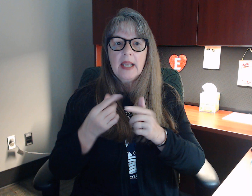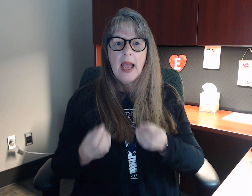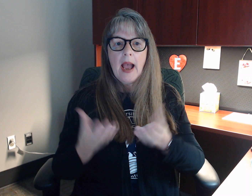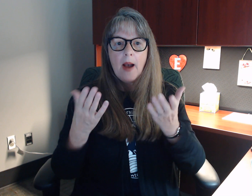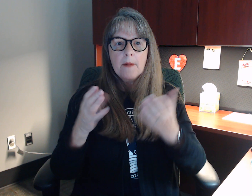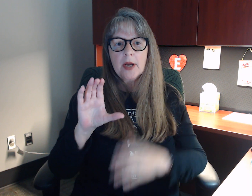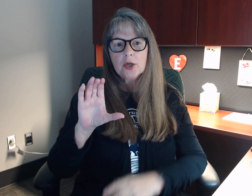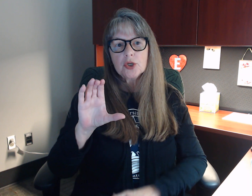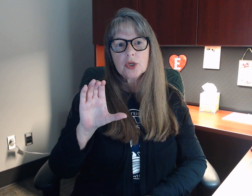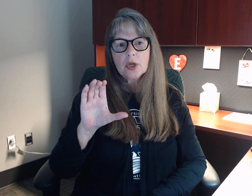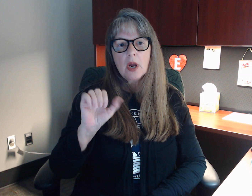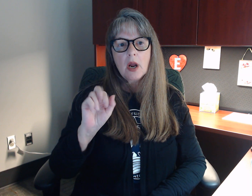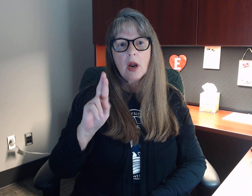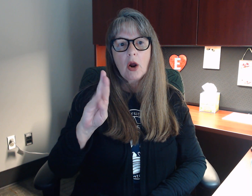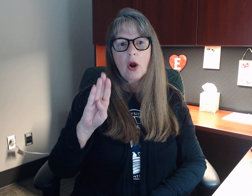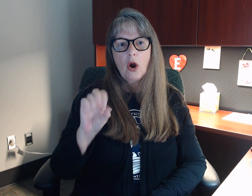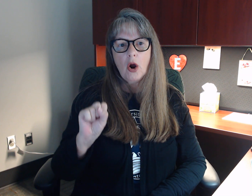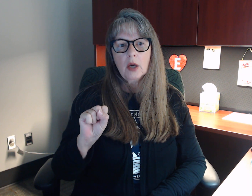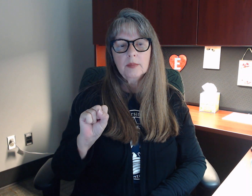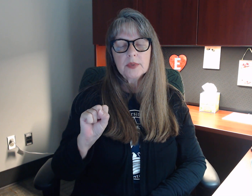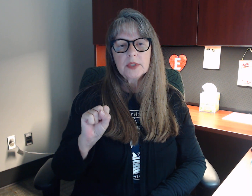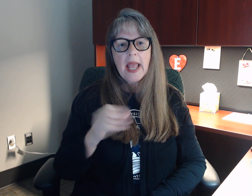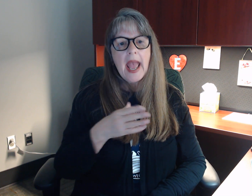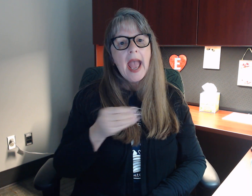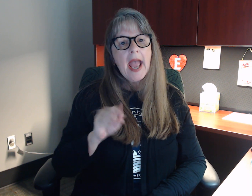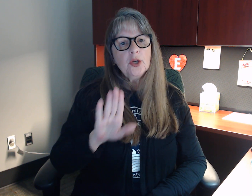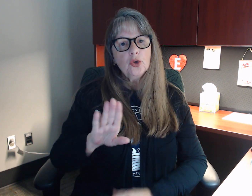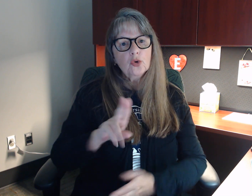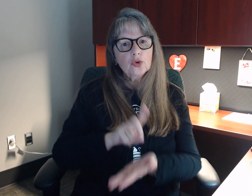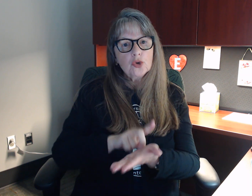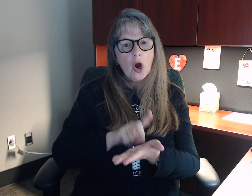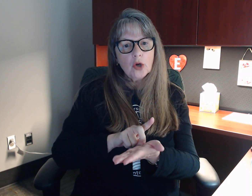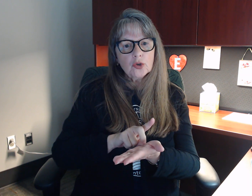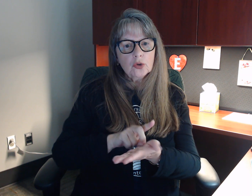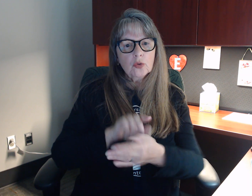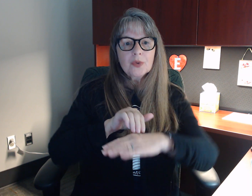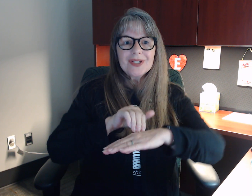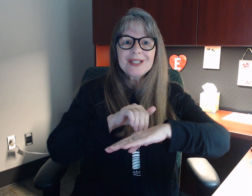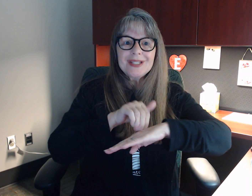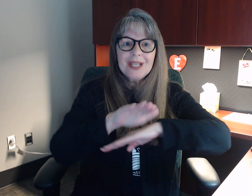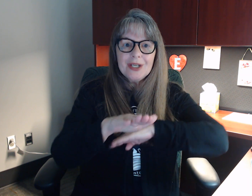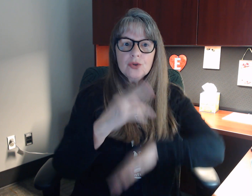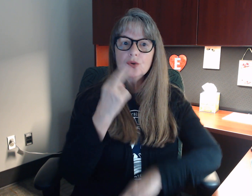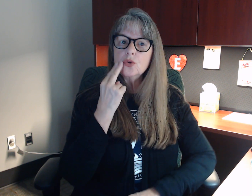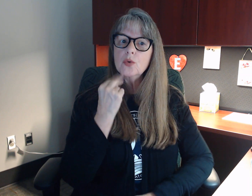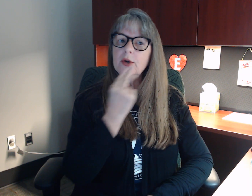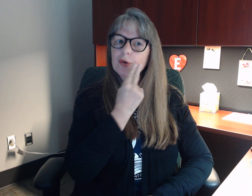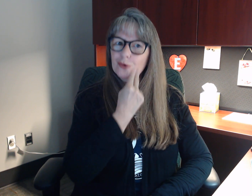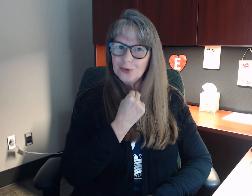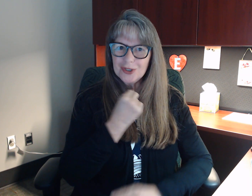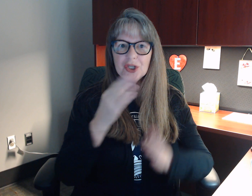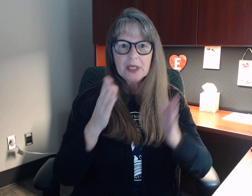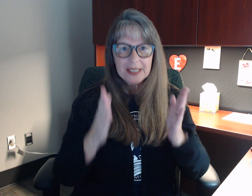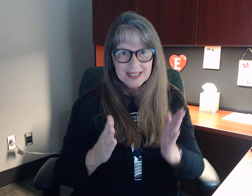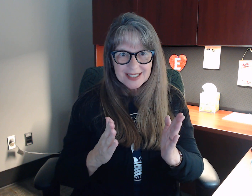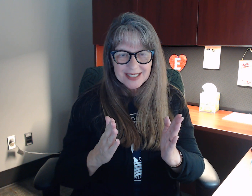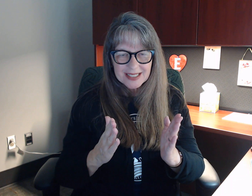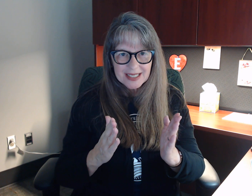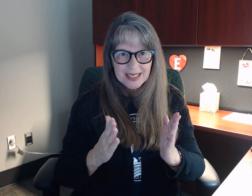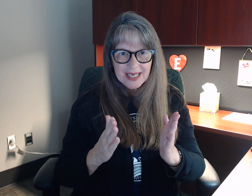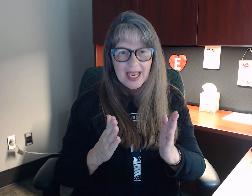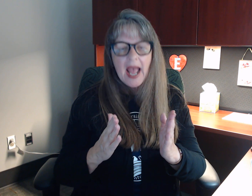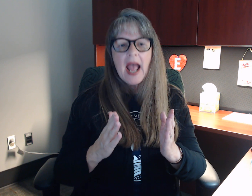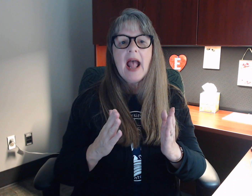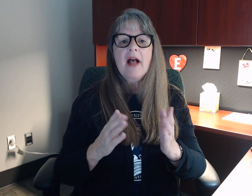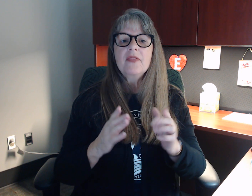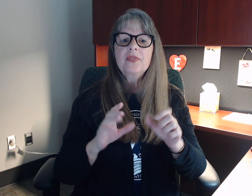how much carbs. And your doctor will send you to a nutritionist, and they